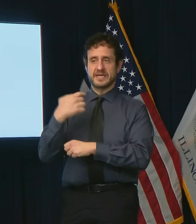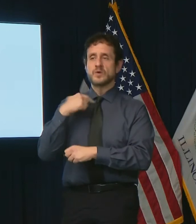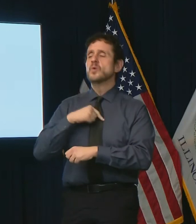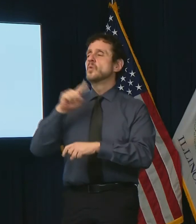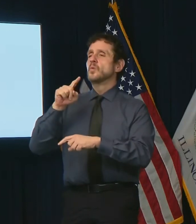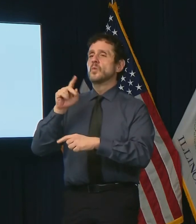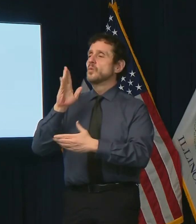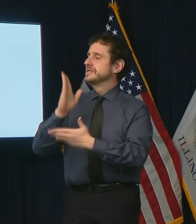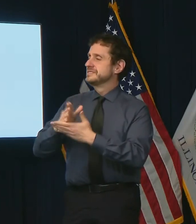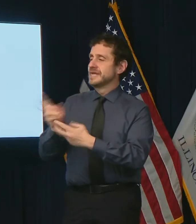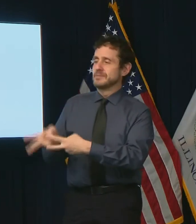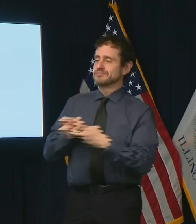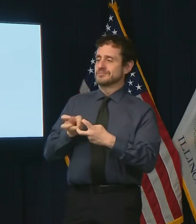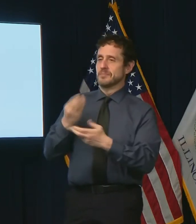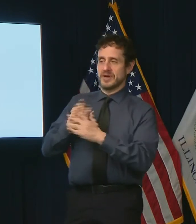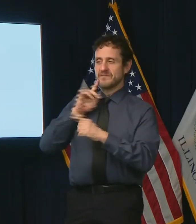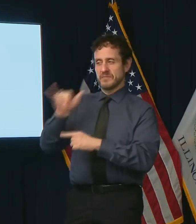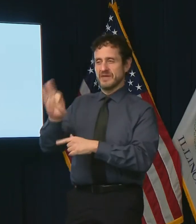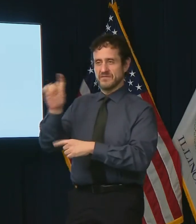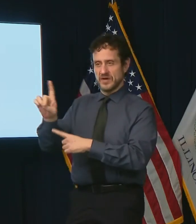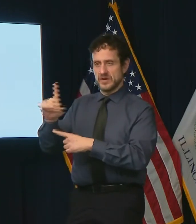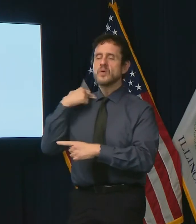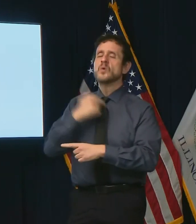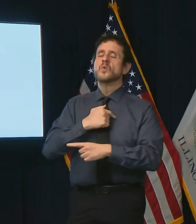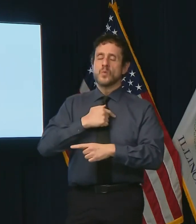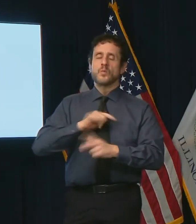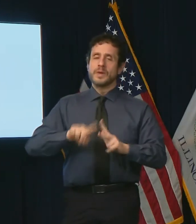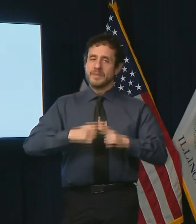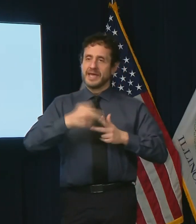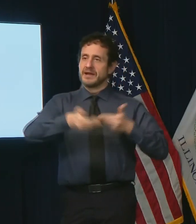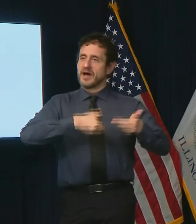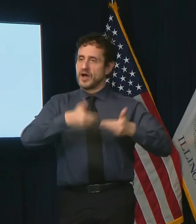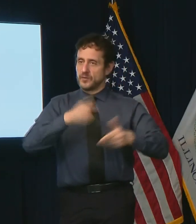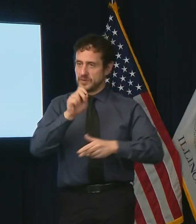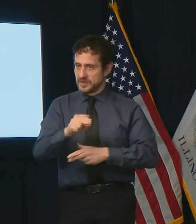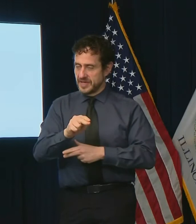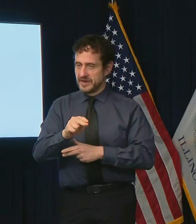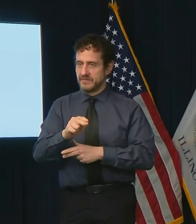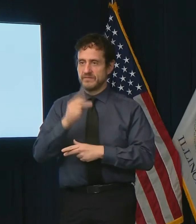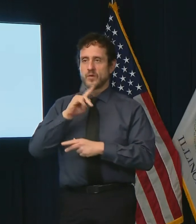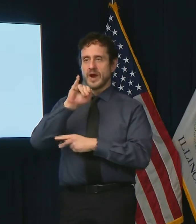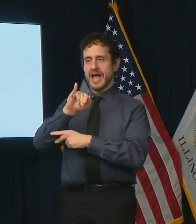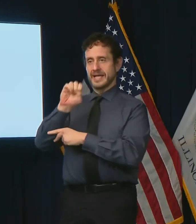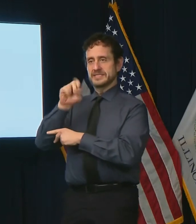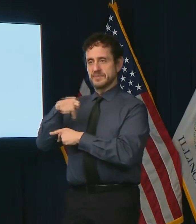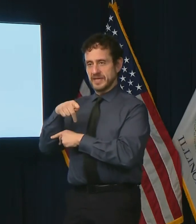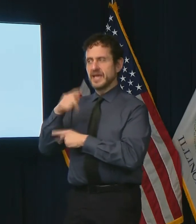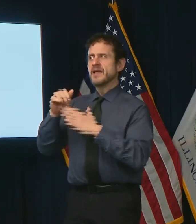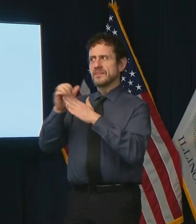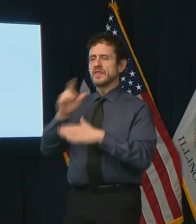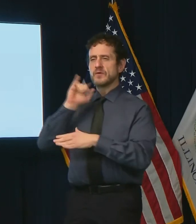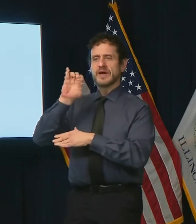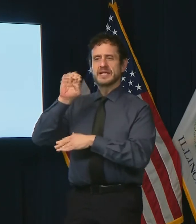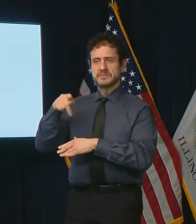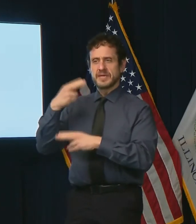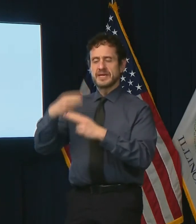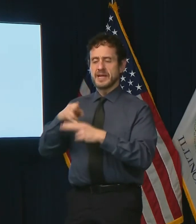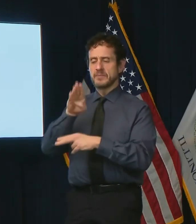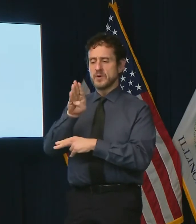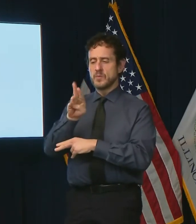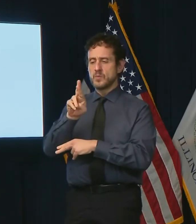fund. ISP initiated a hiring plan. Our leader of ISP, Brendan